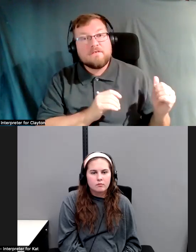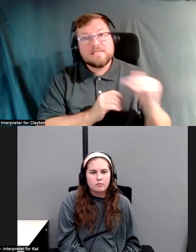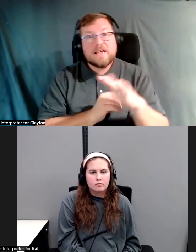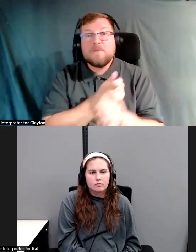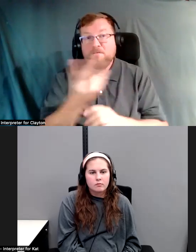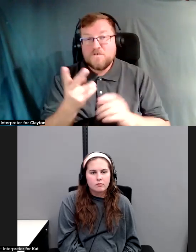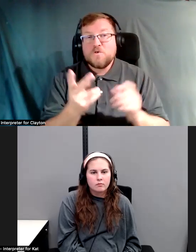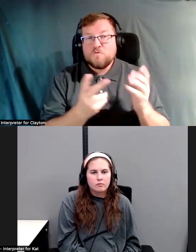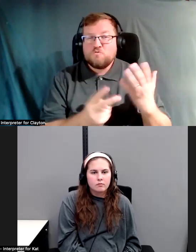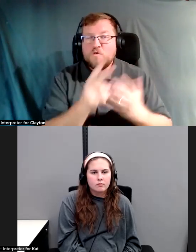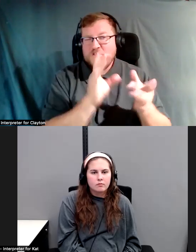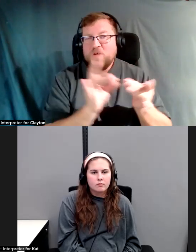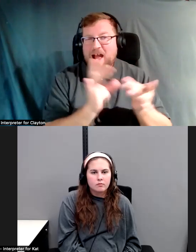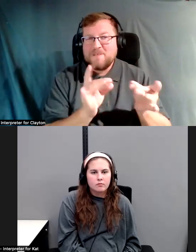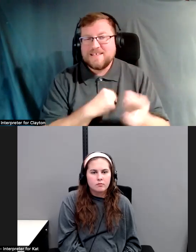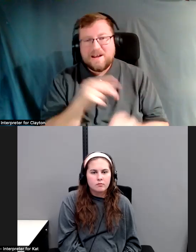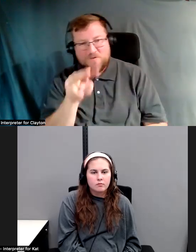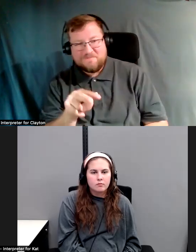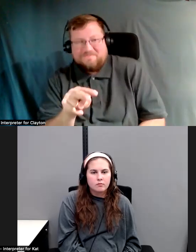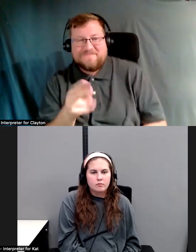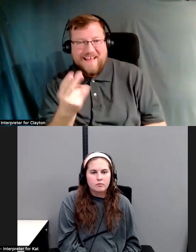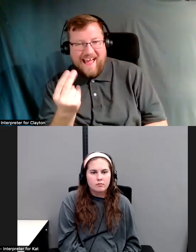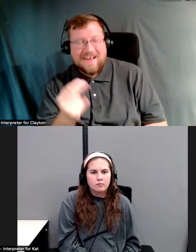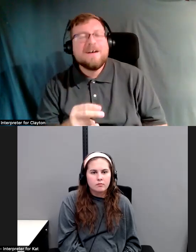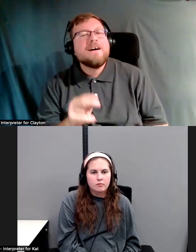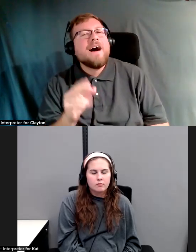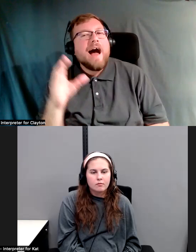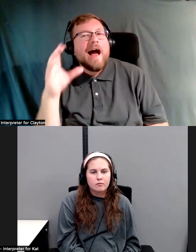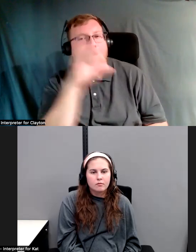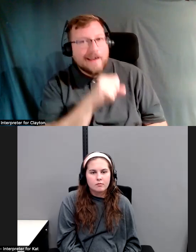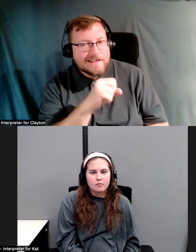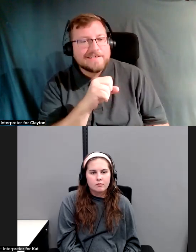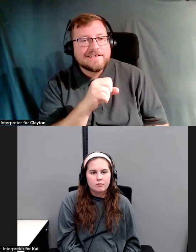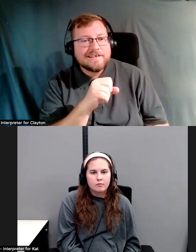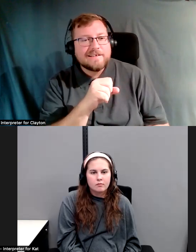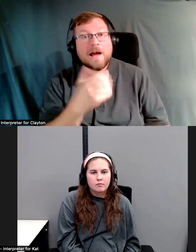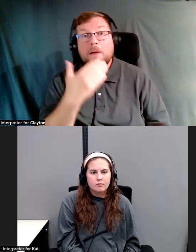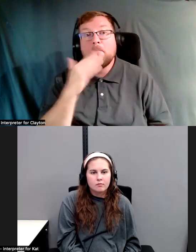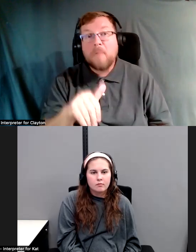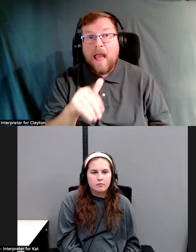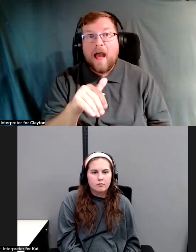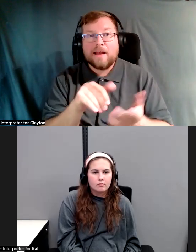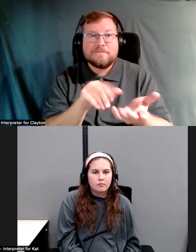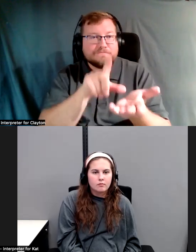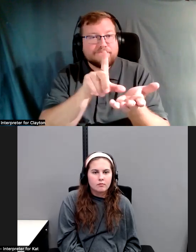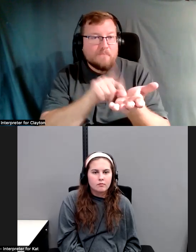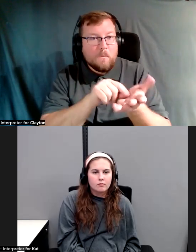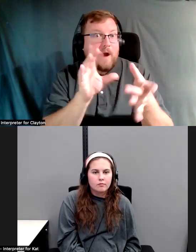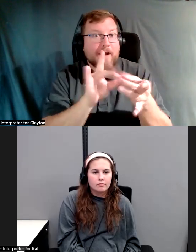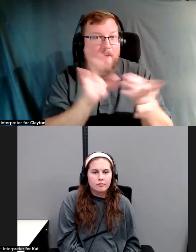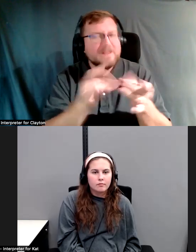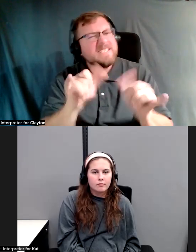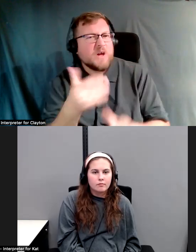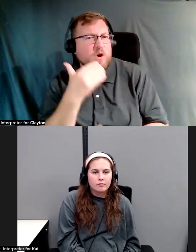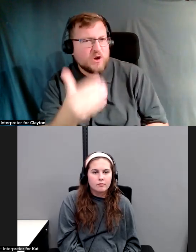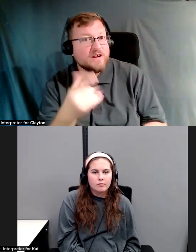comical. So, you know, I guess, you know, bad press is always good press regardless. So if people are still watching it, even